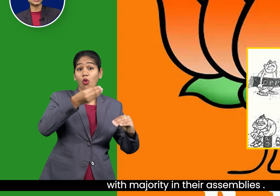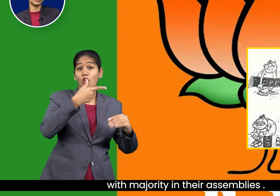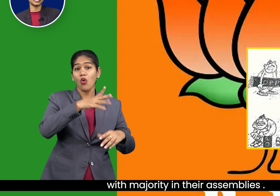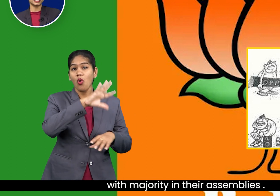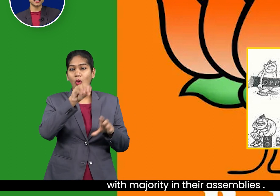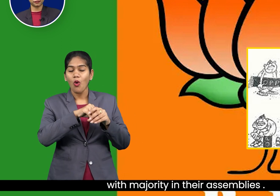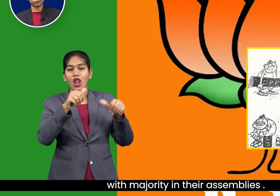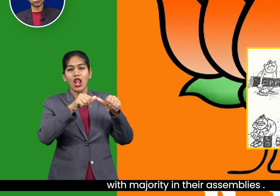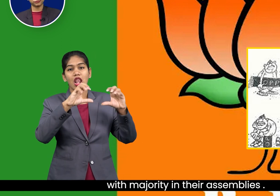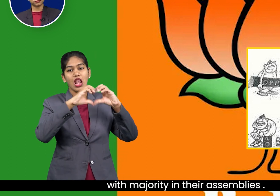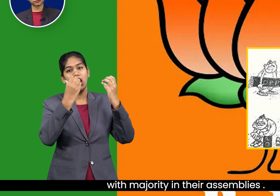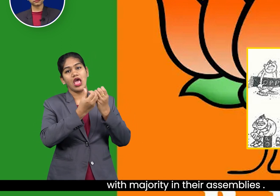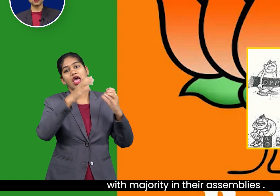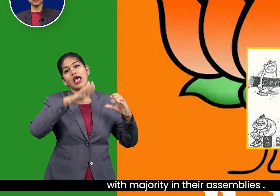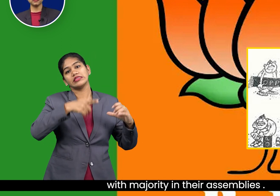their assemblies.